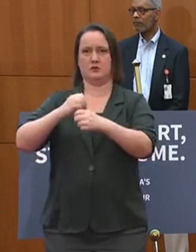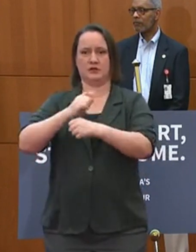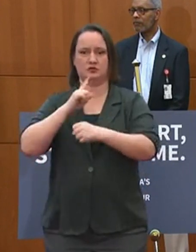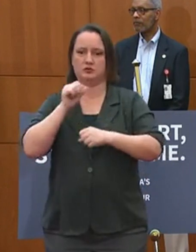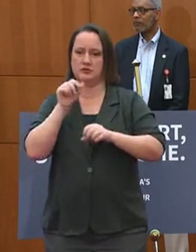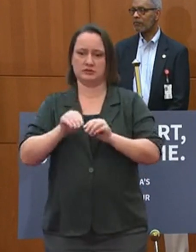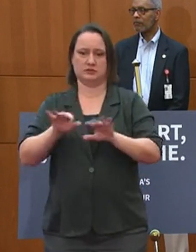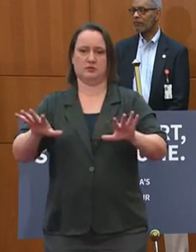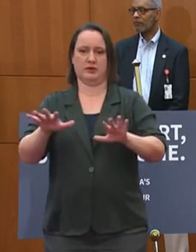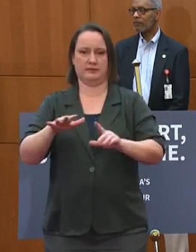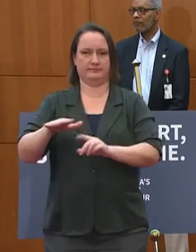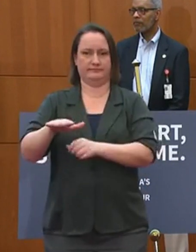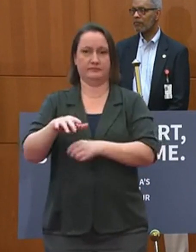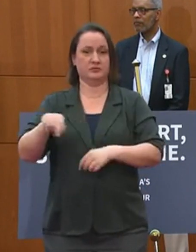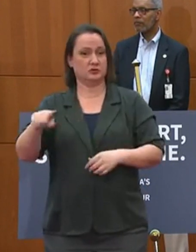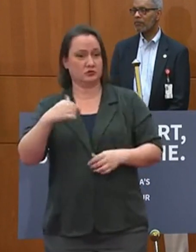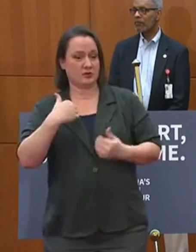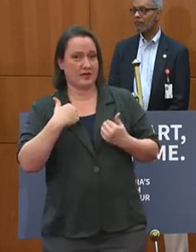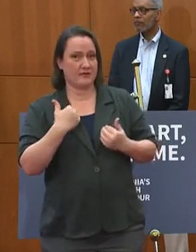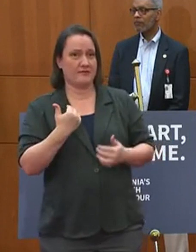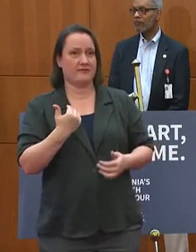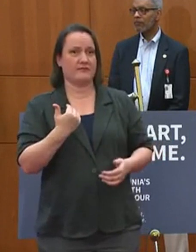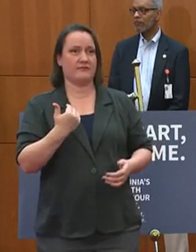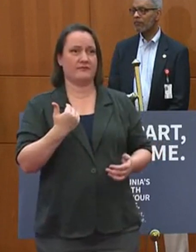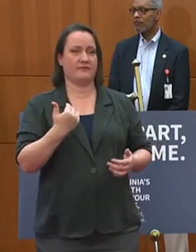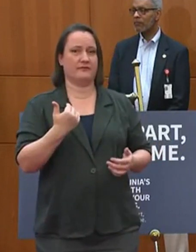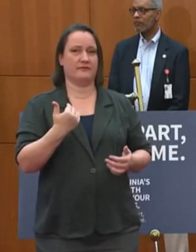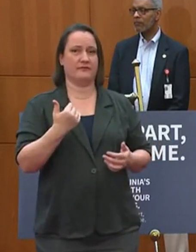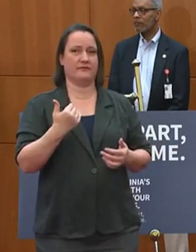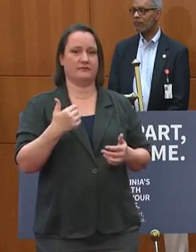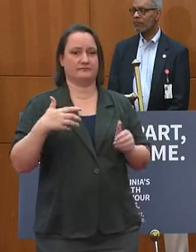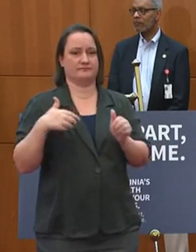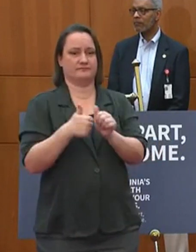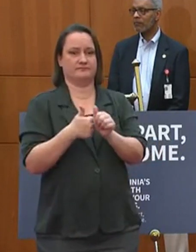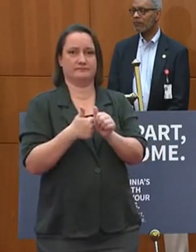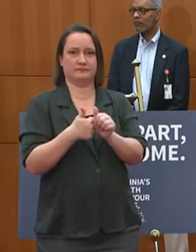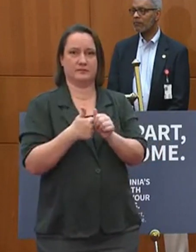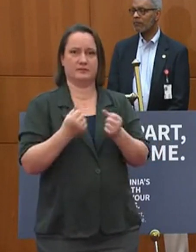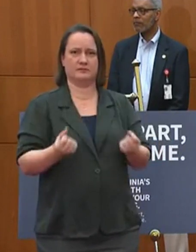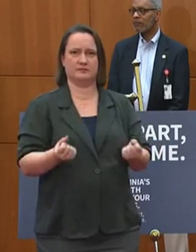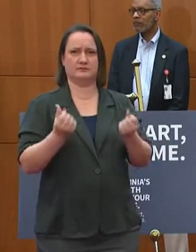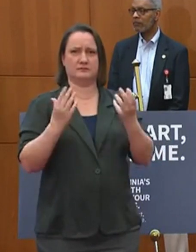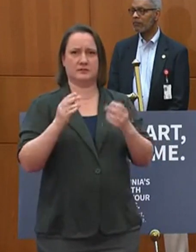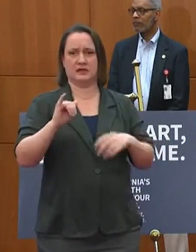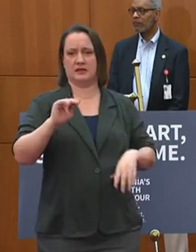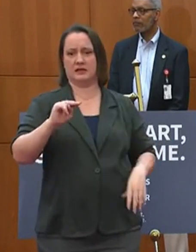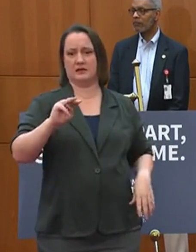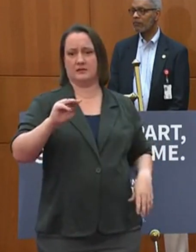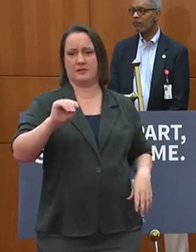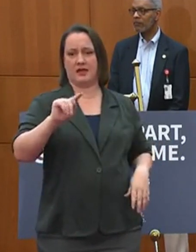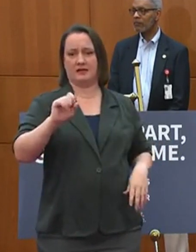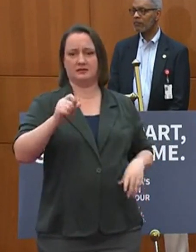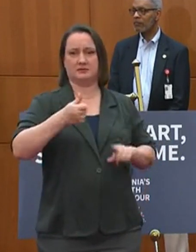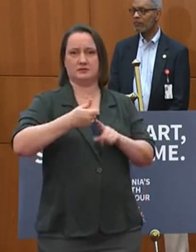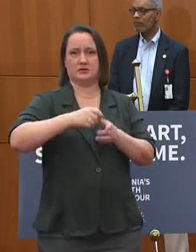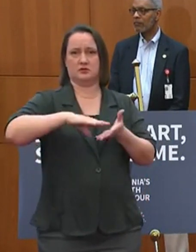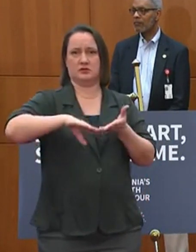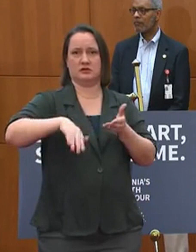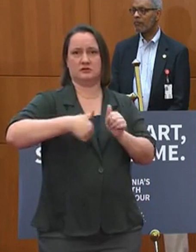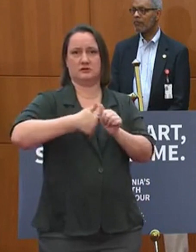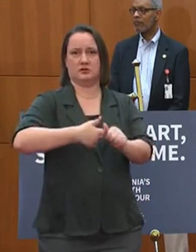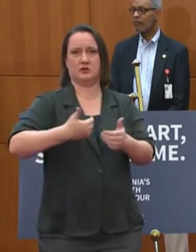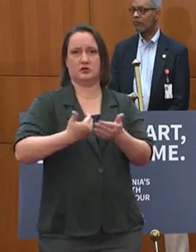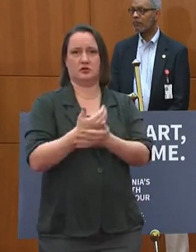possible? And do you guys have a an update on the number of inmates that have been released in accordance with your